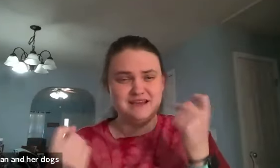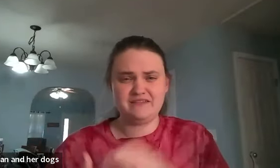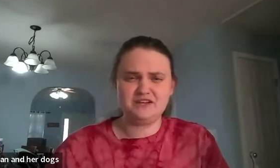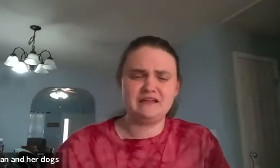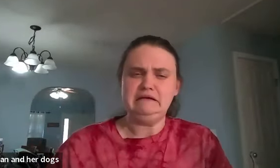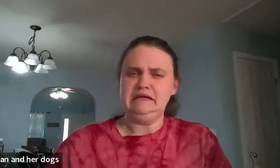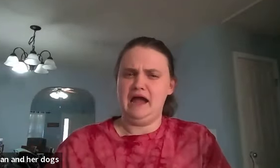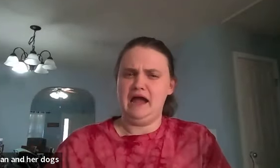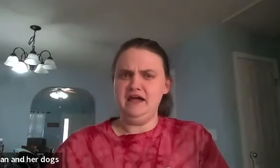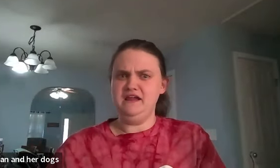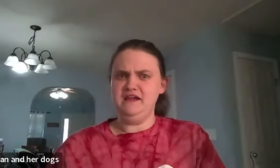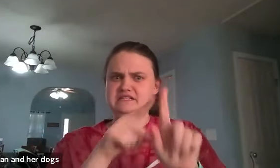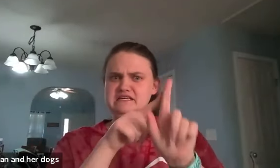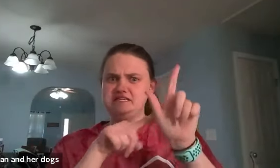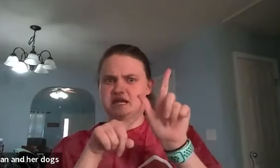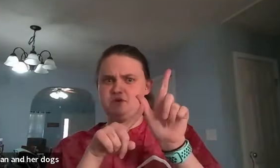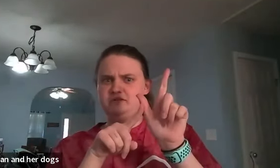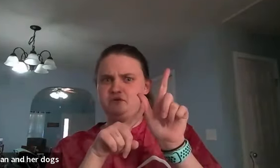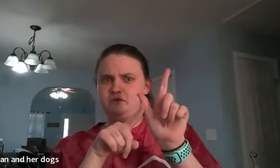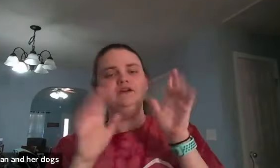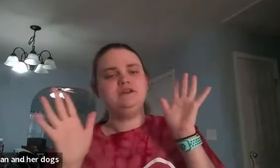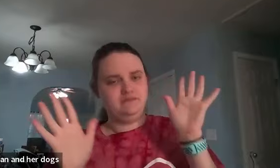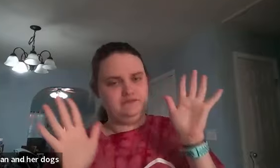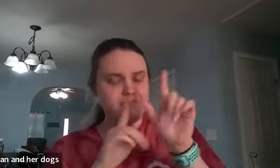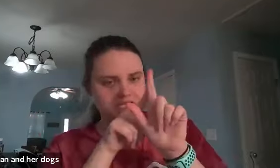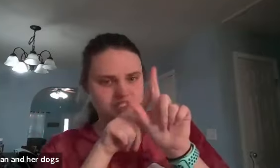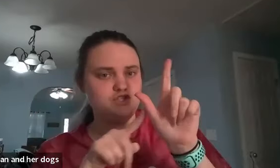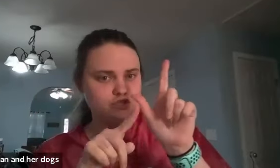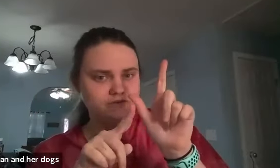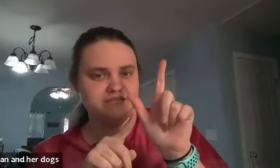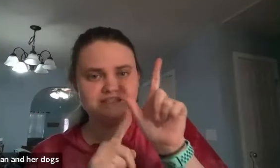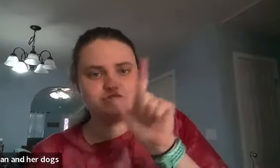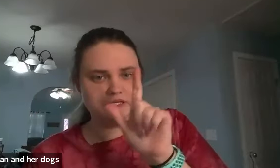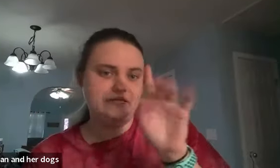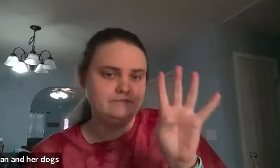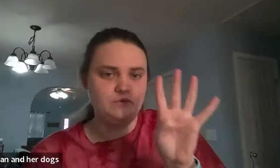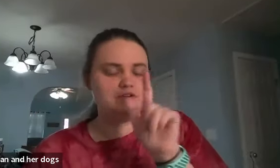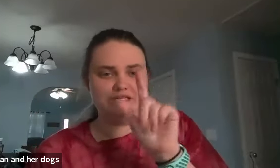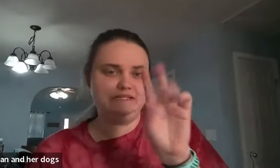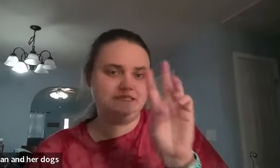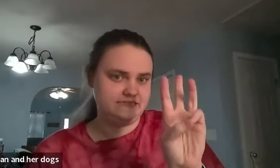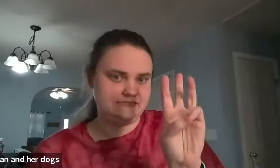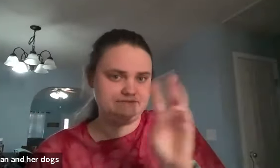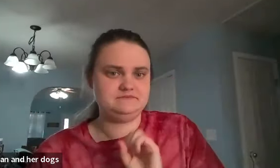signing that and you're like, I've never seen this number before. It means two. It means the 24, 26.